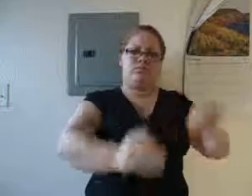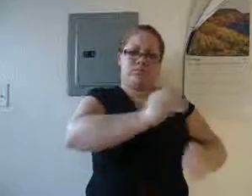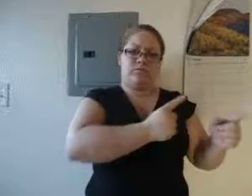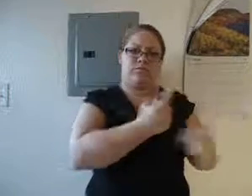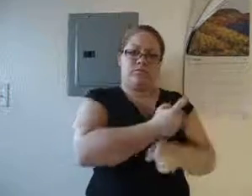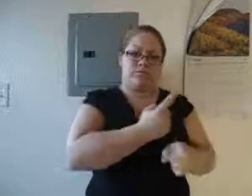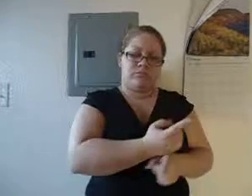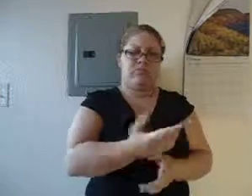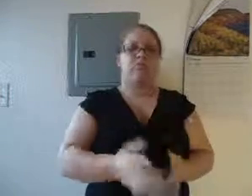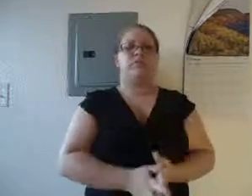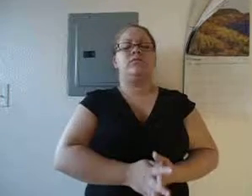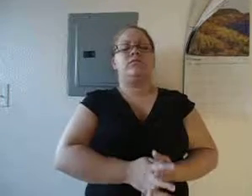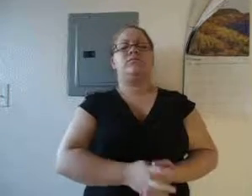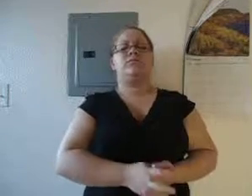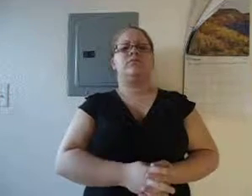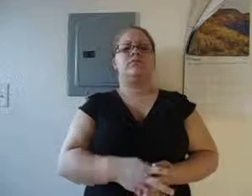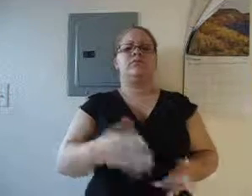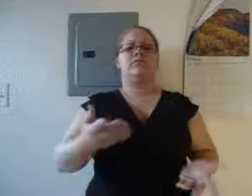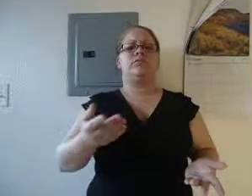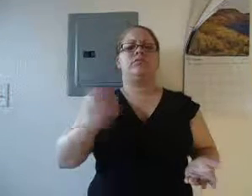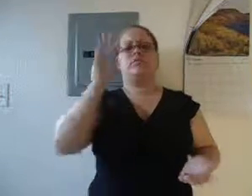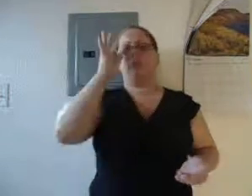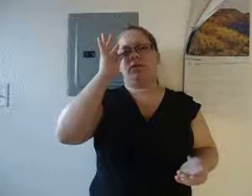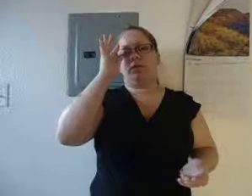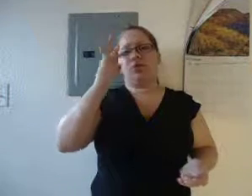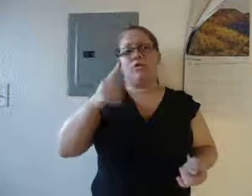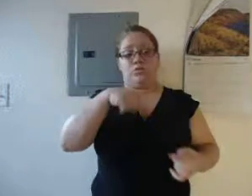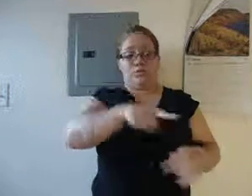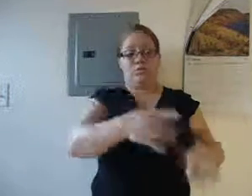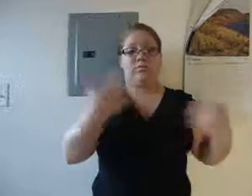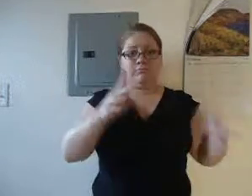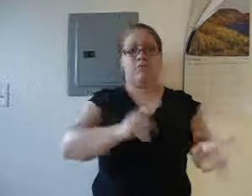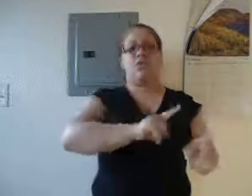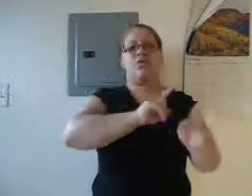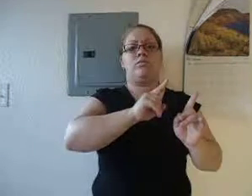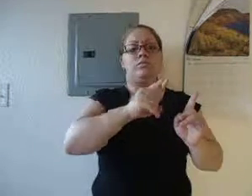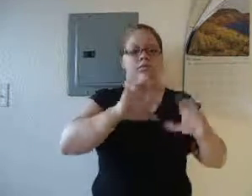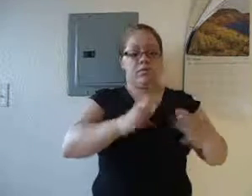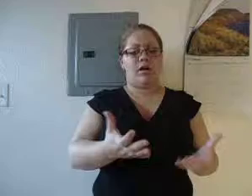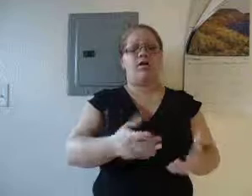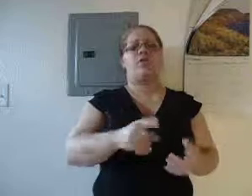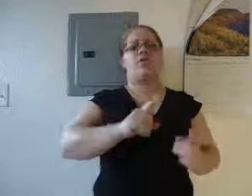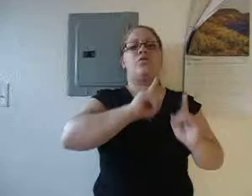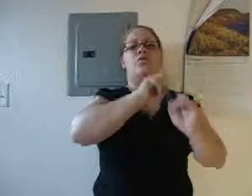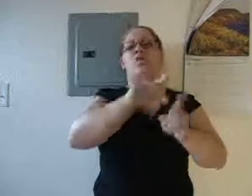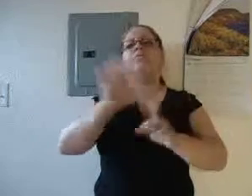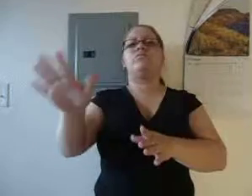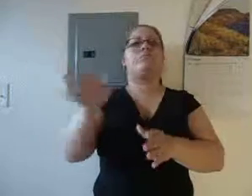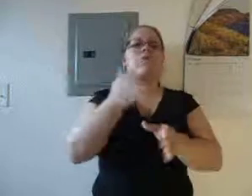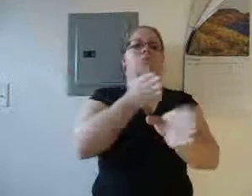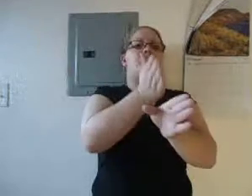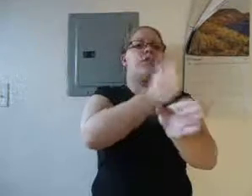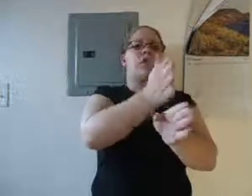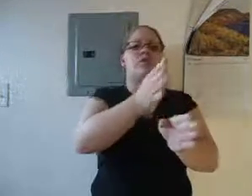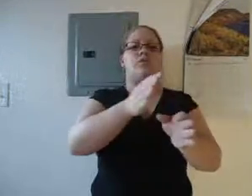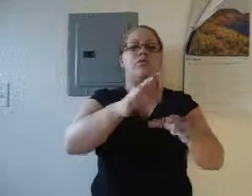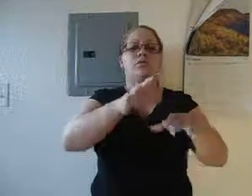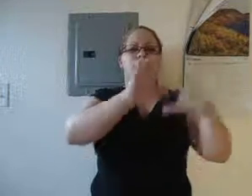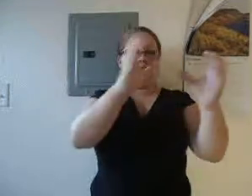areas. So students then, when they went off to their major courses, they knew MLA style, they knew CBE style from biology,